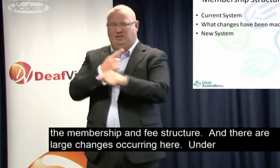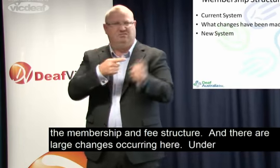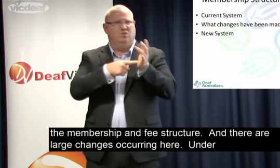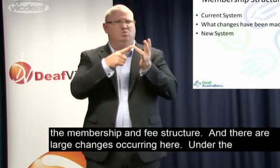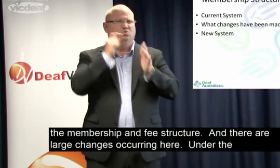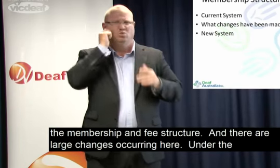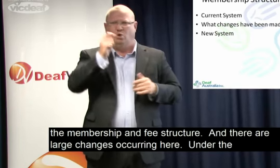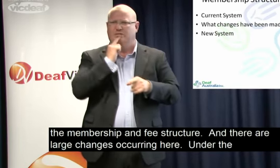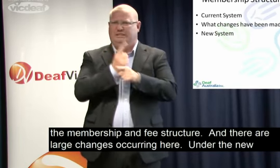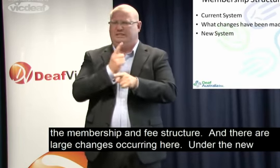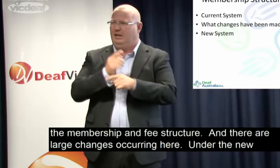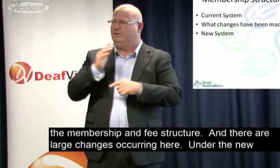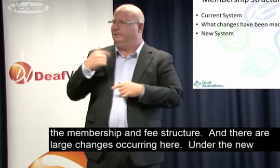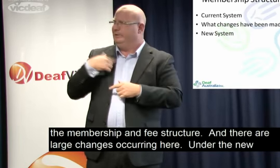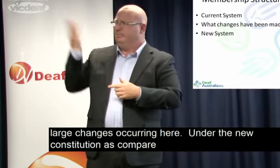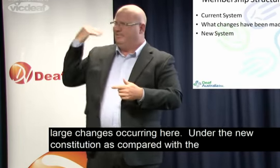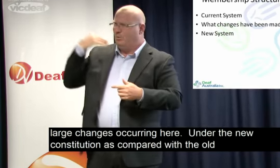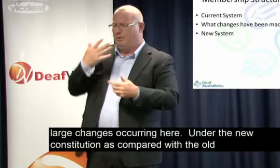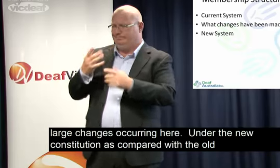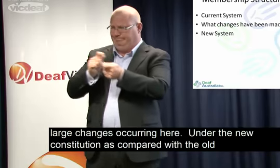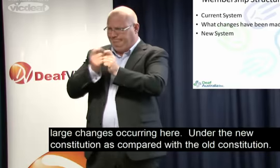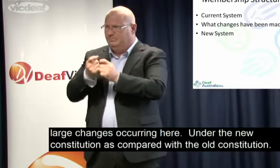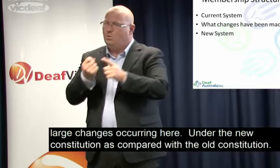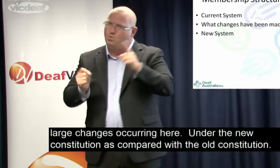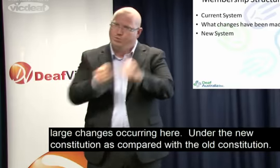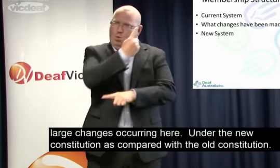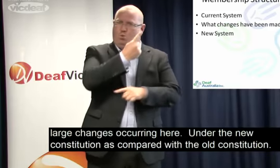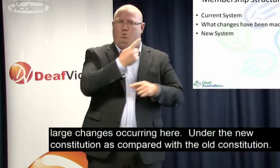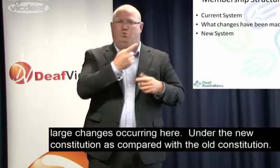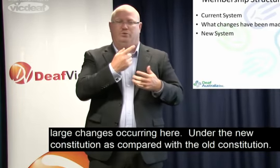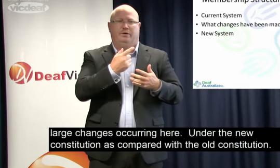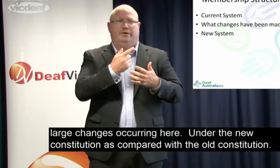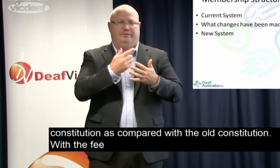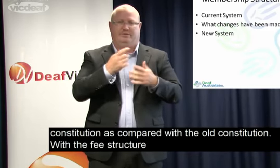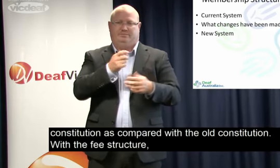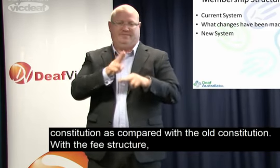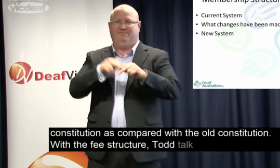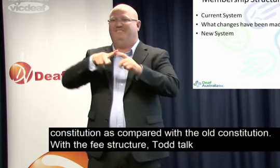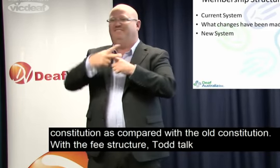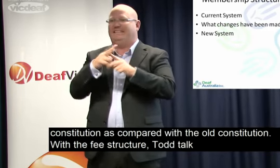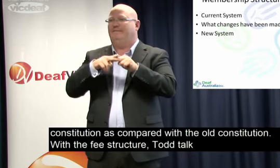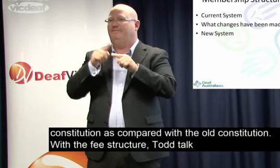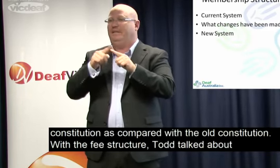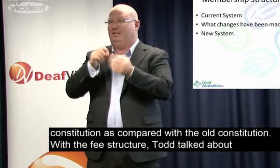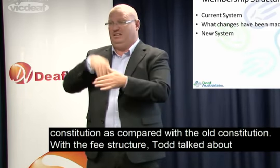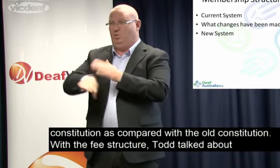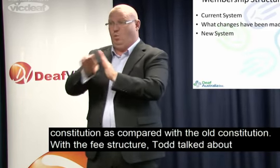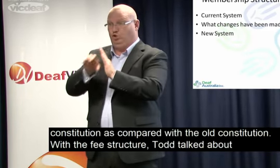So with the fee structure, Todd talked about previously how we decided to get rid of